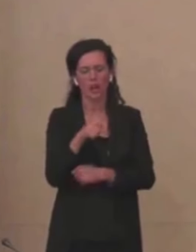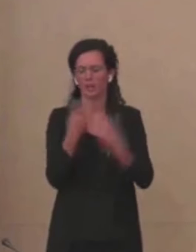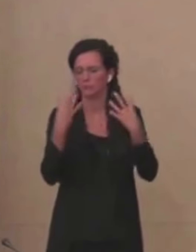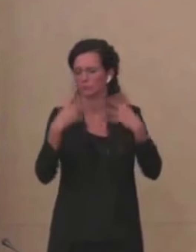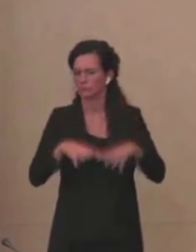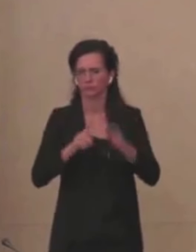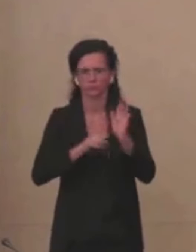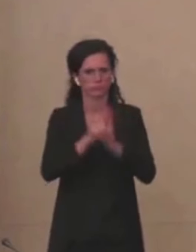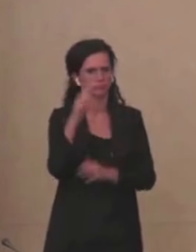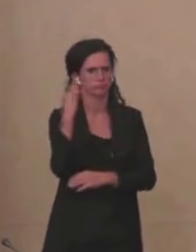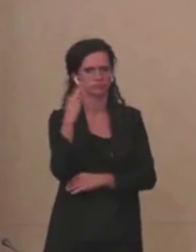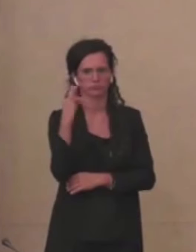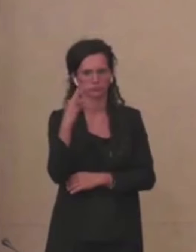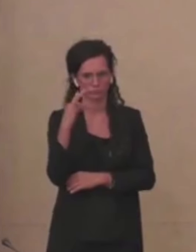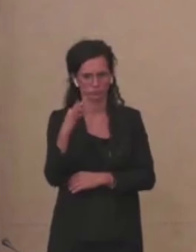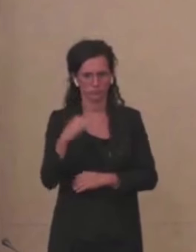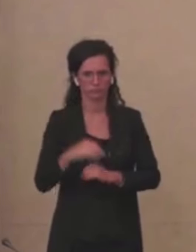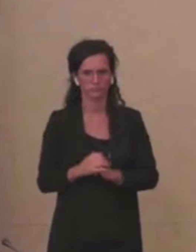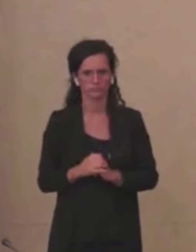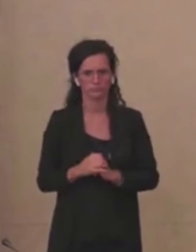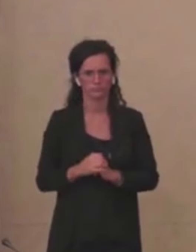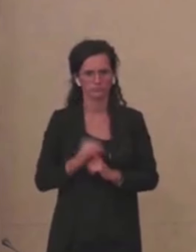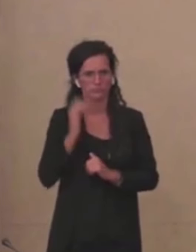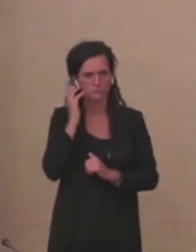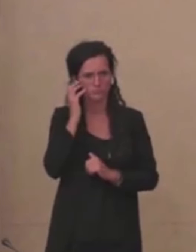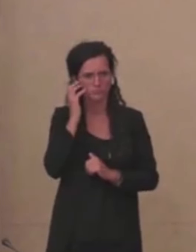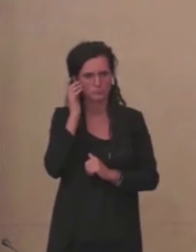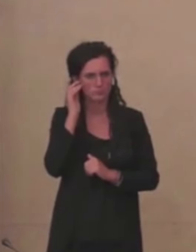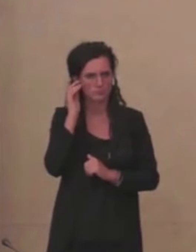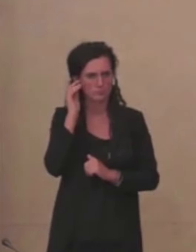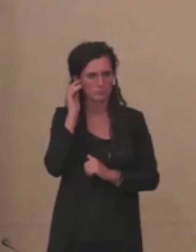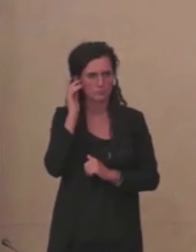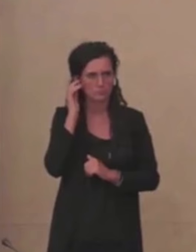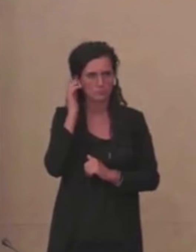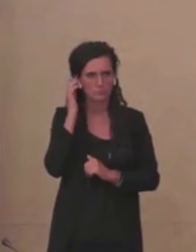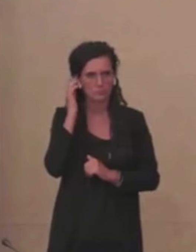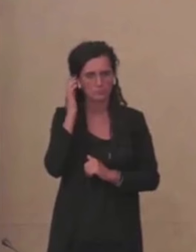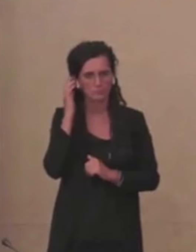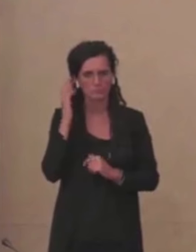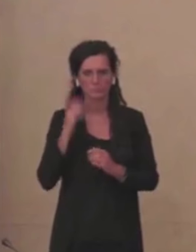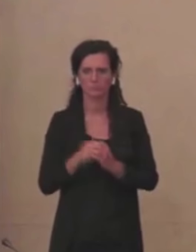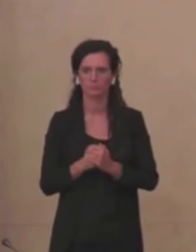fact that because this disease is so complex,